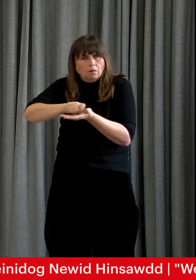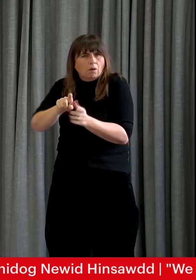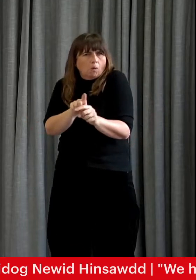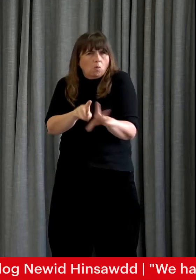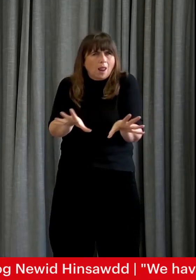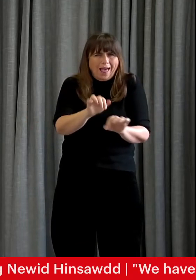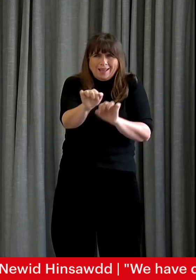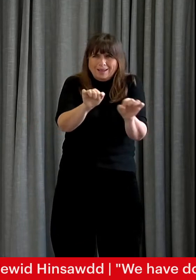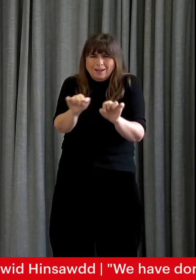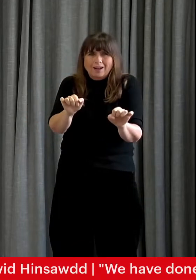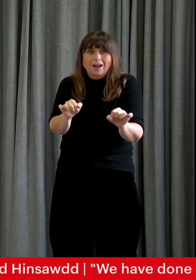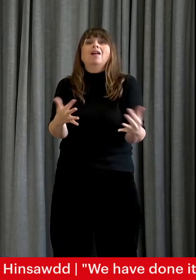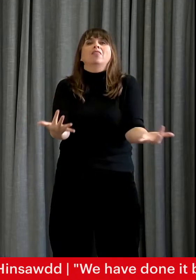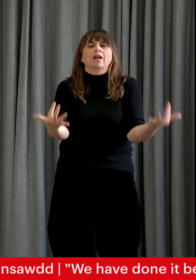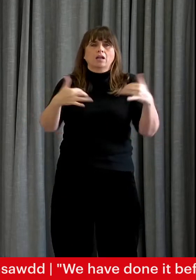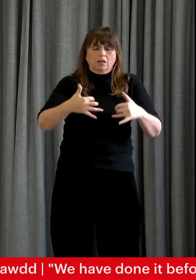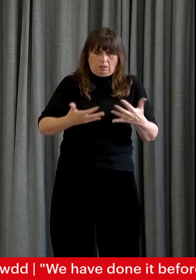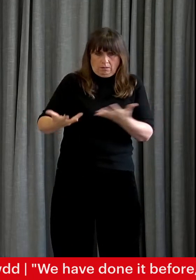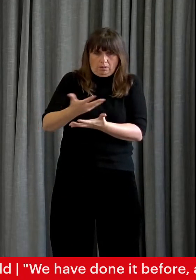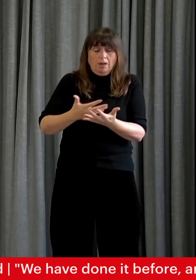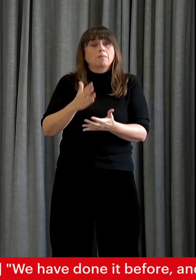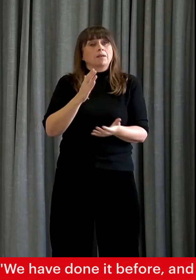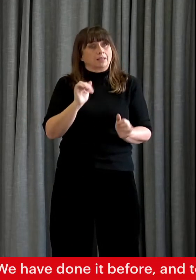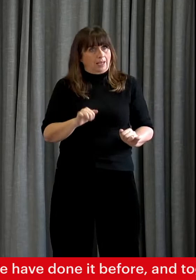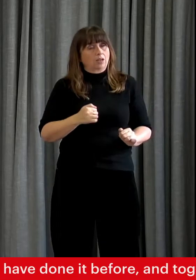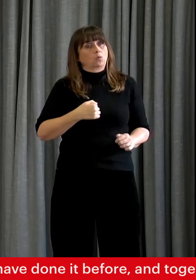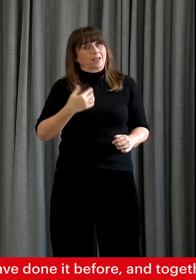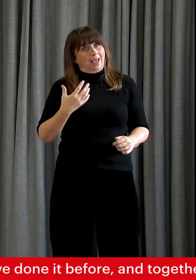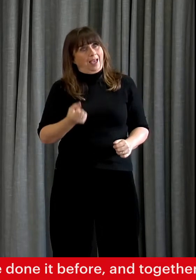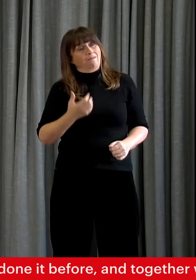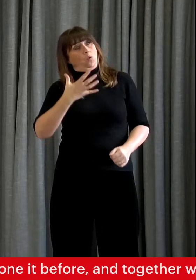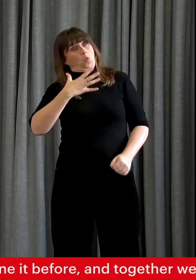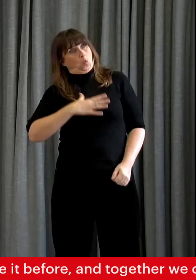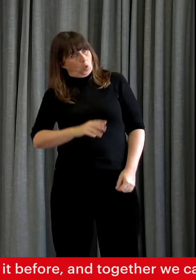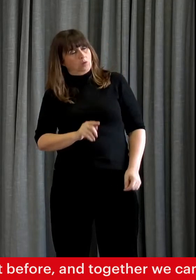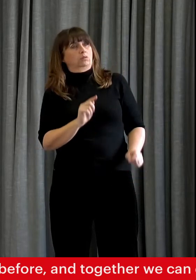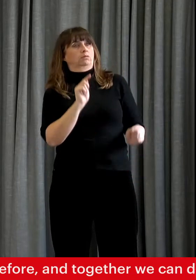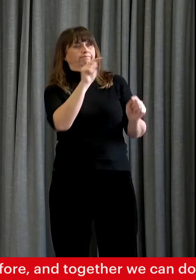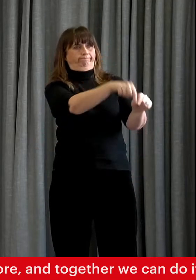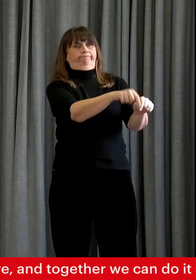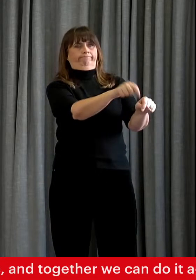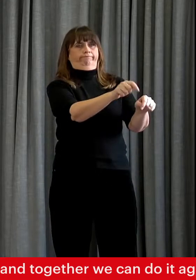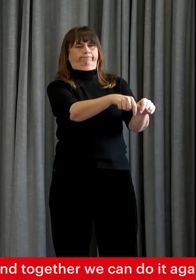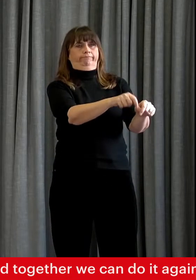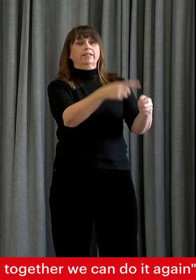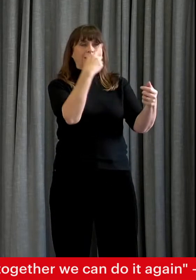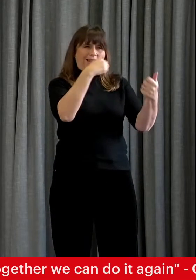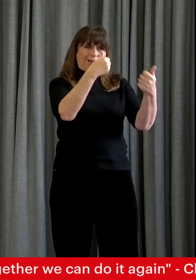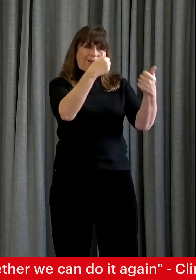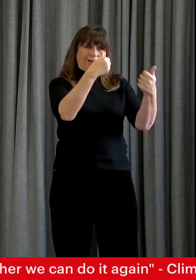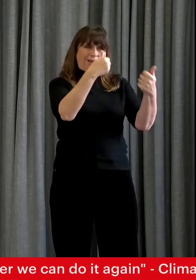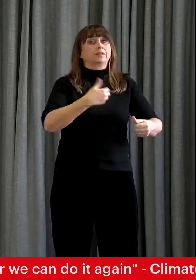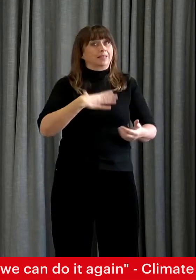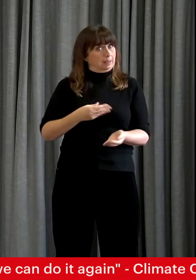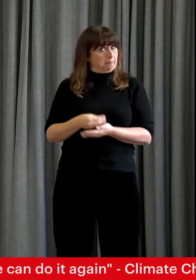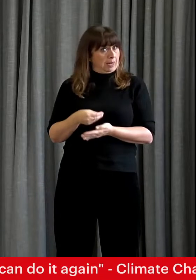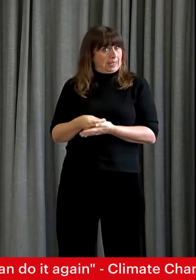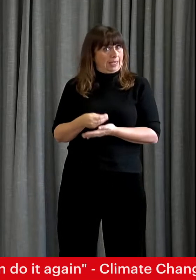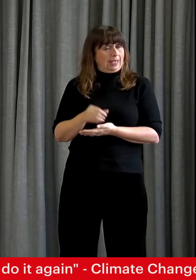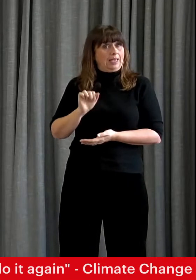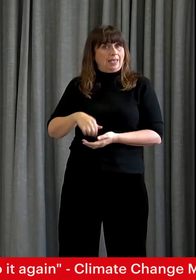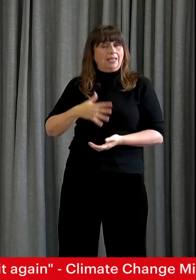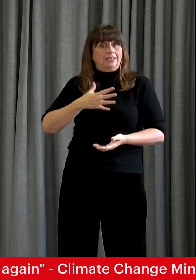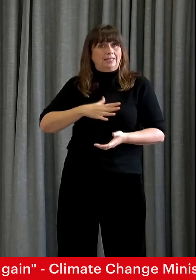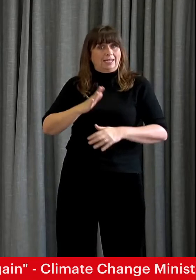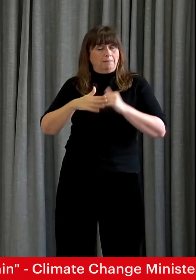and then we'll need to recalibrate. But yes, the target is in place. I'm absolutely convinced we can do it. We will need to fund it, yes. We will need to skill up